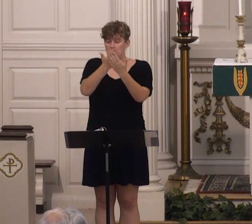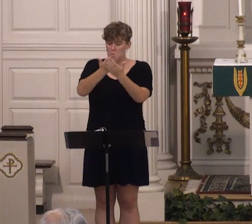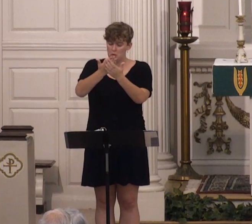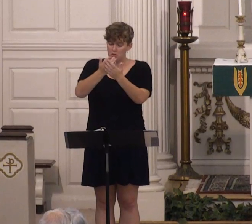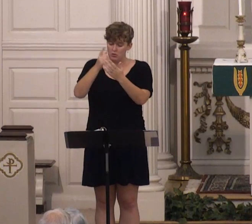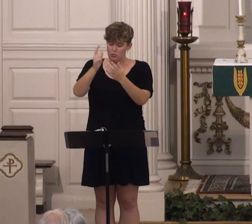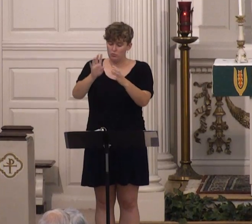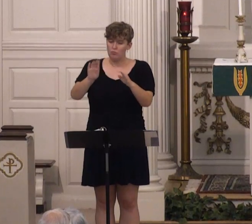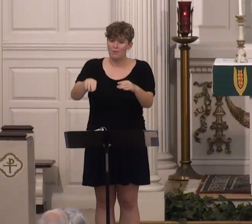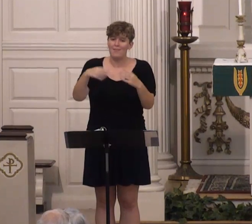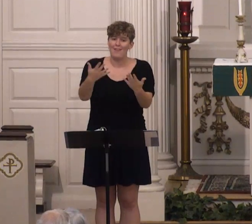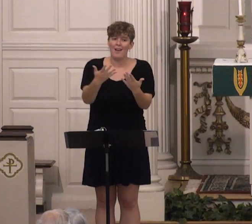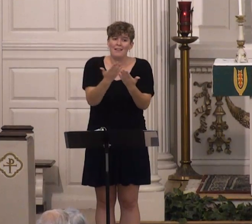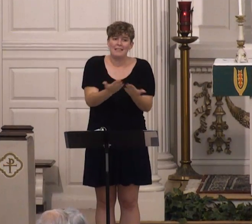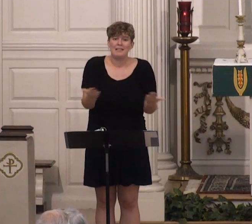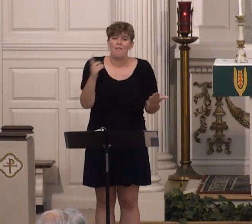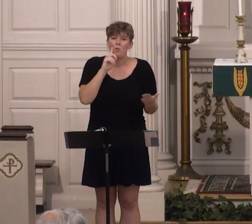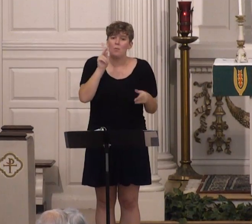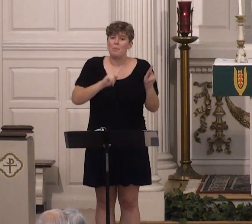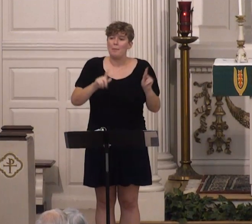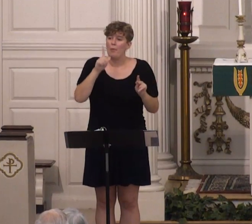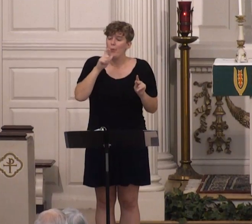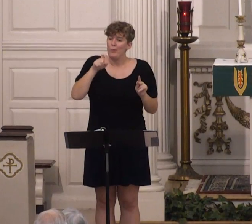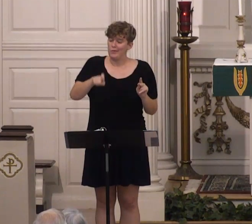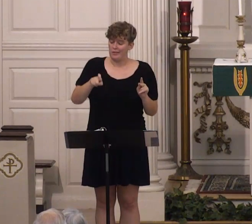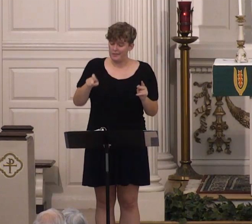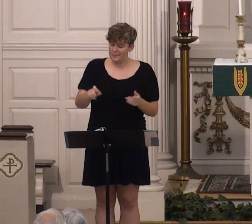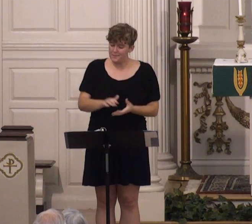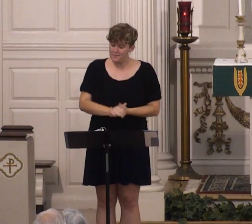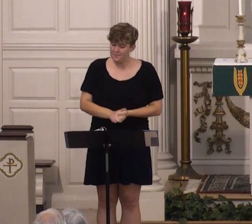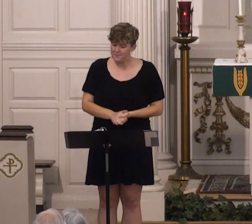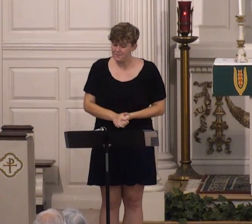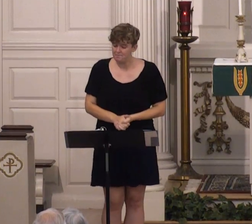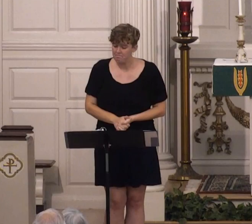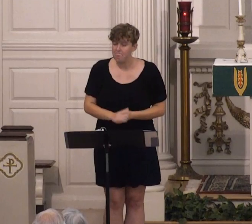God, you provided it for the needy.